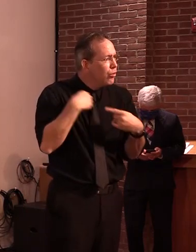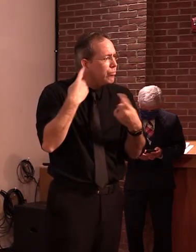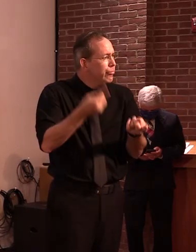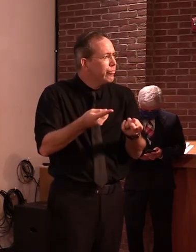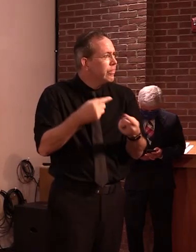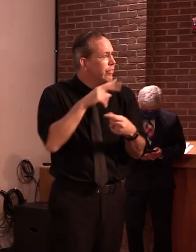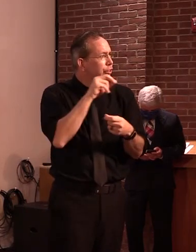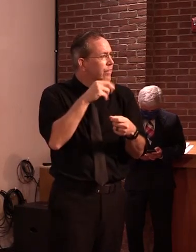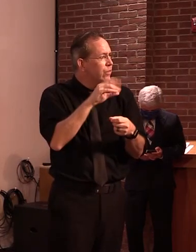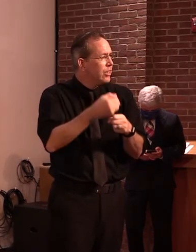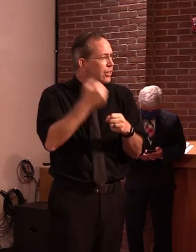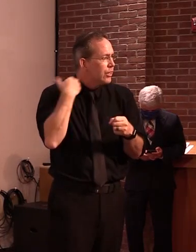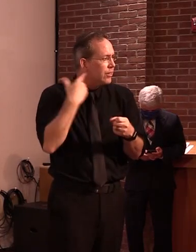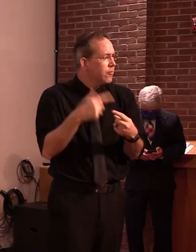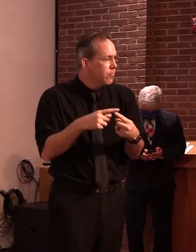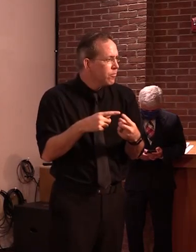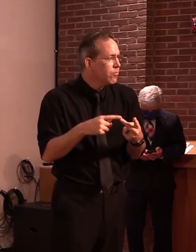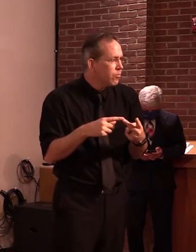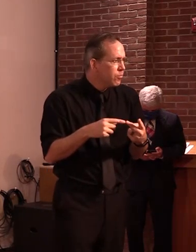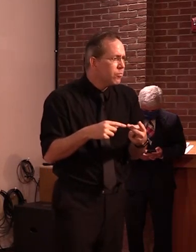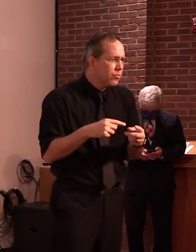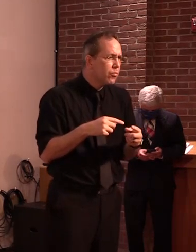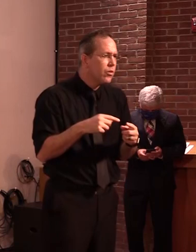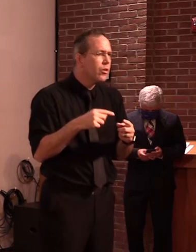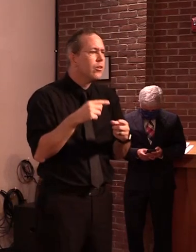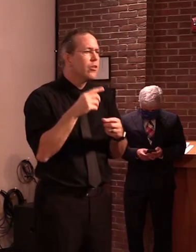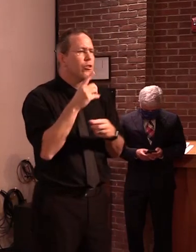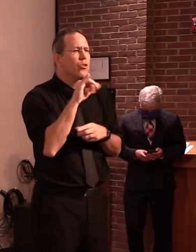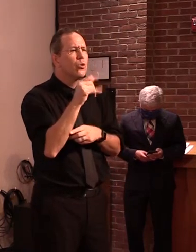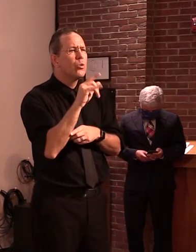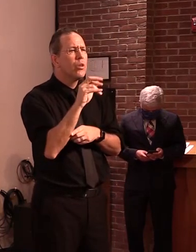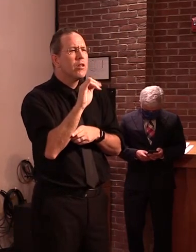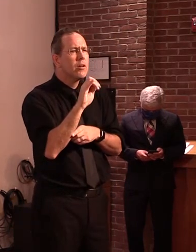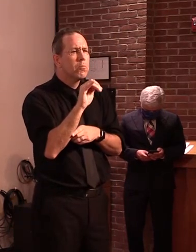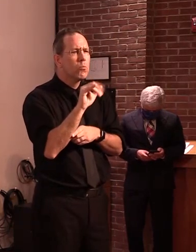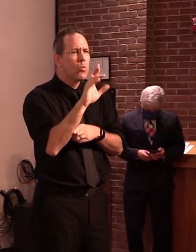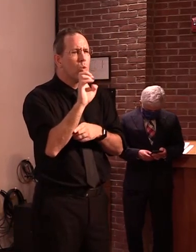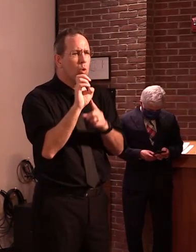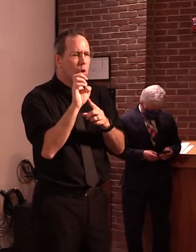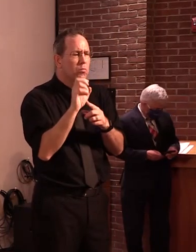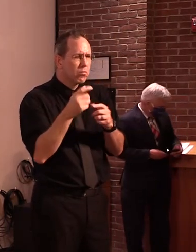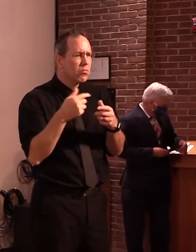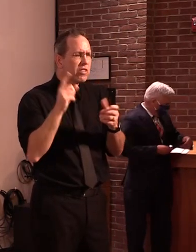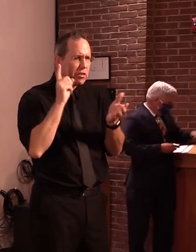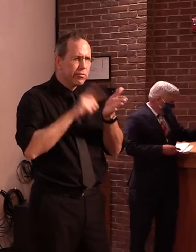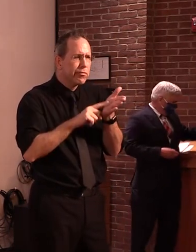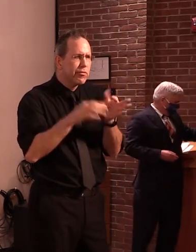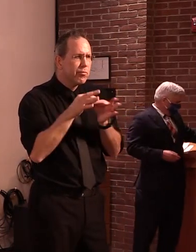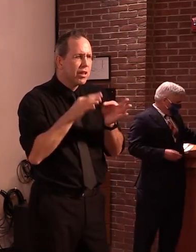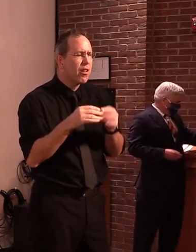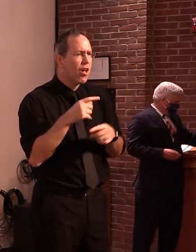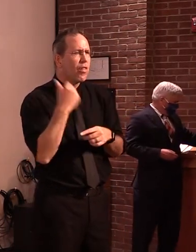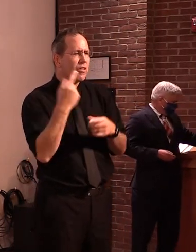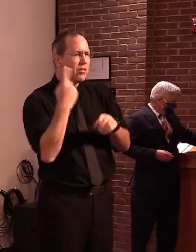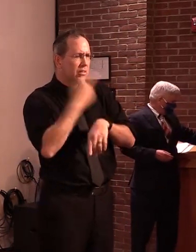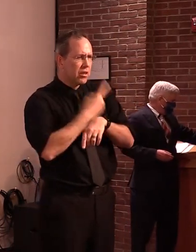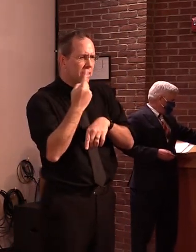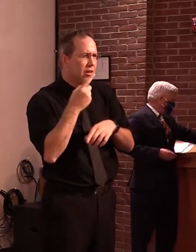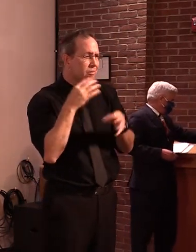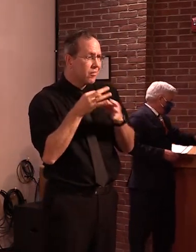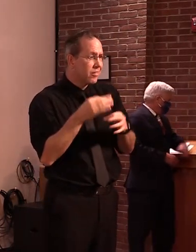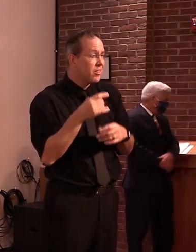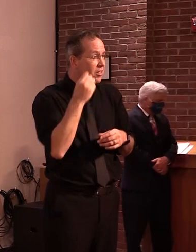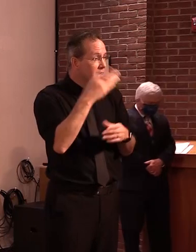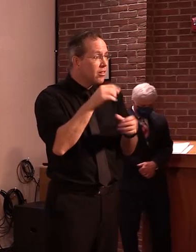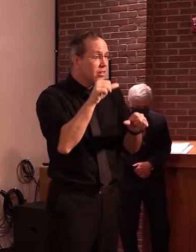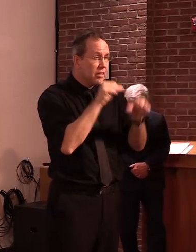Moore, Secretary Moore, debate further on this, but maybe for another time. But I would say the science shows that some of